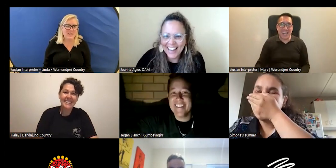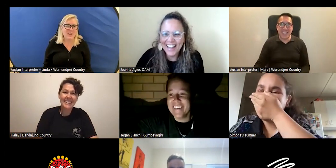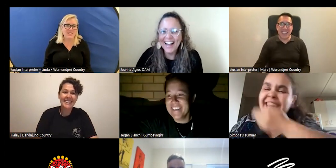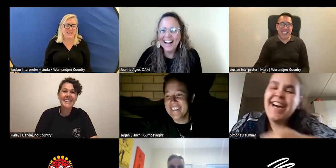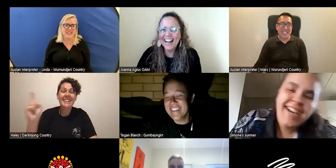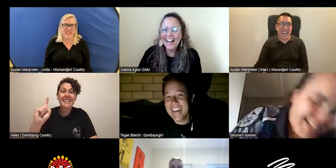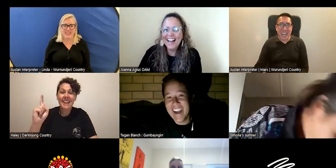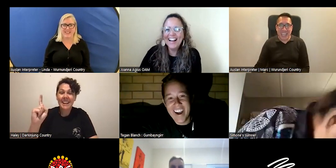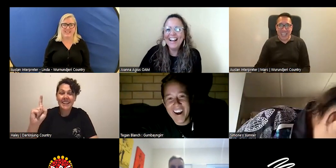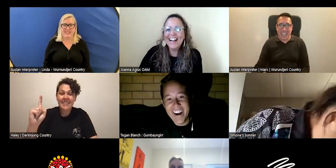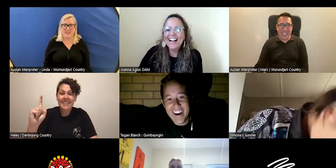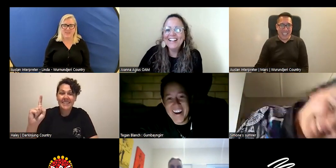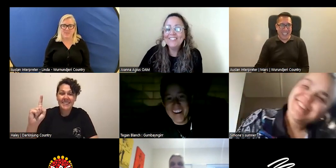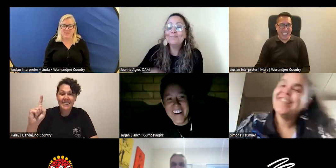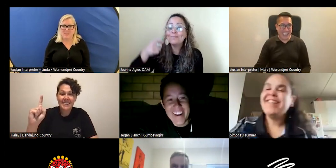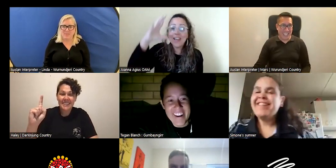It's a light. I think it's dark.